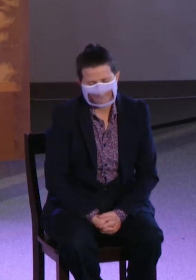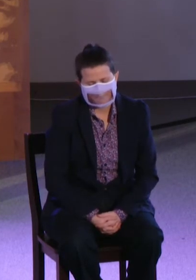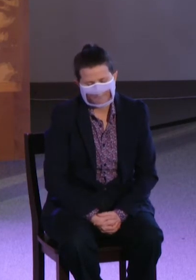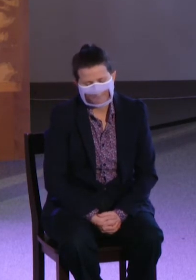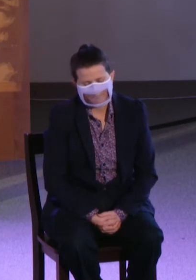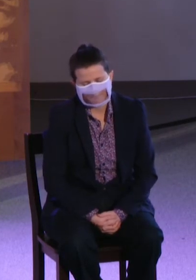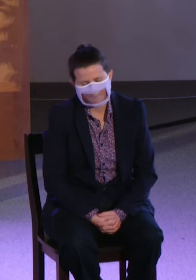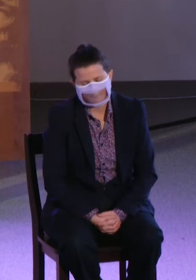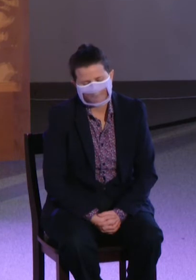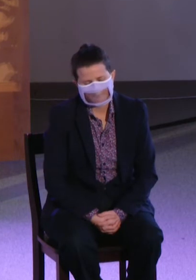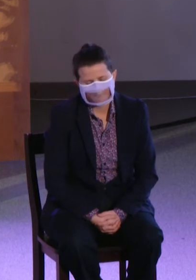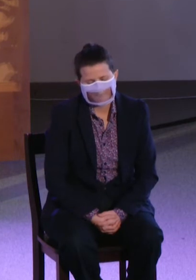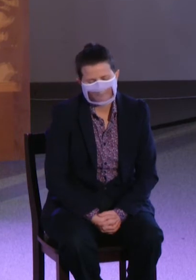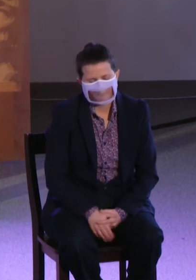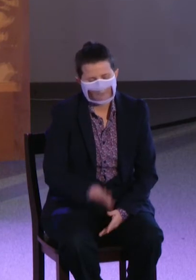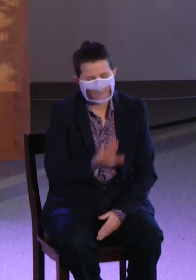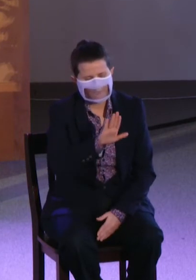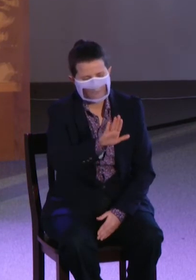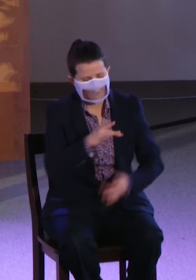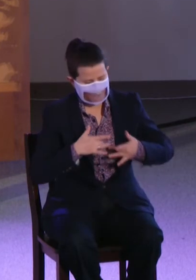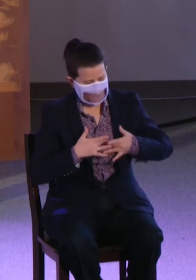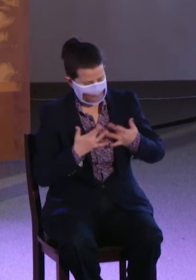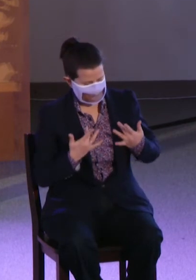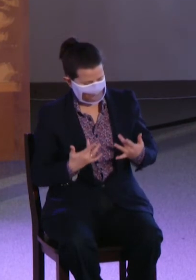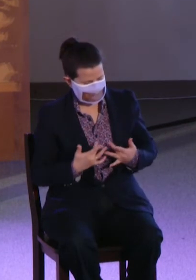And so just allow yourself to open your heart and say yes.